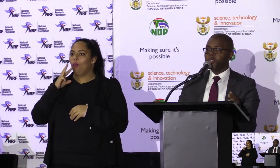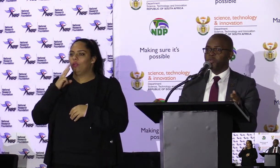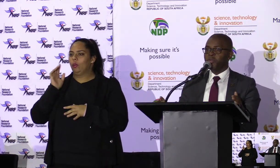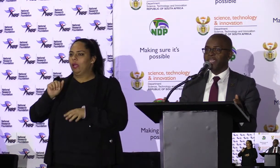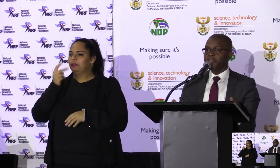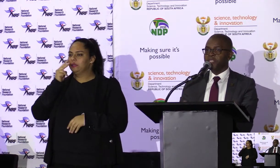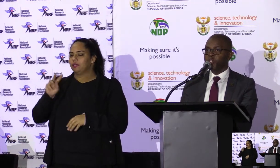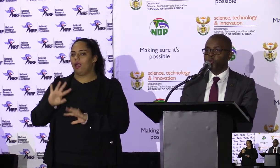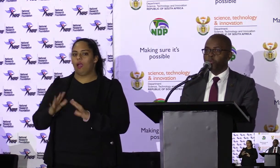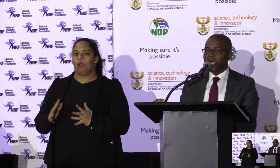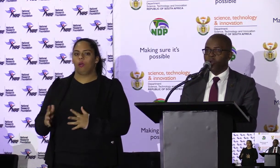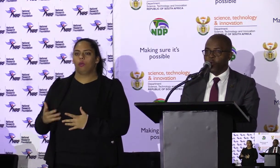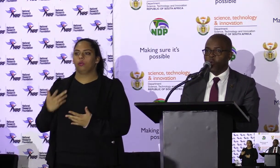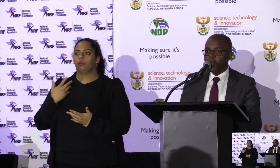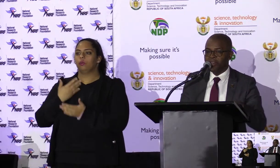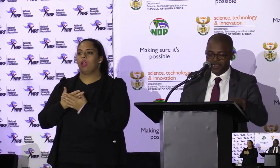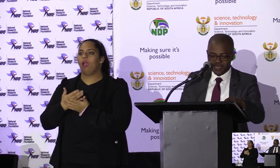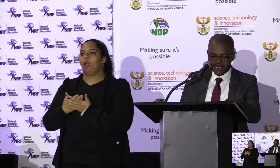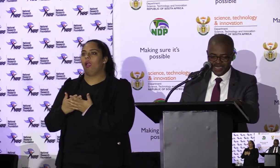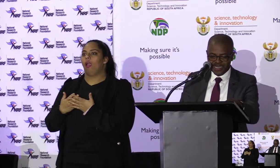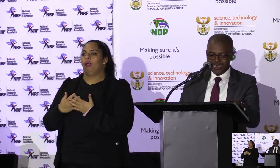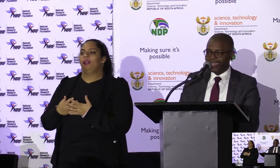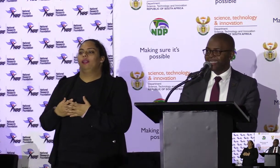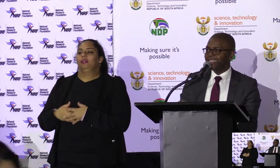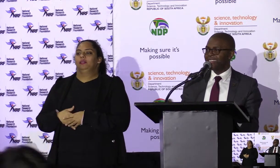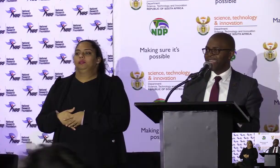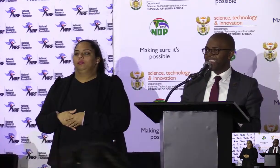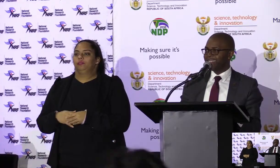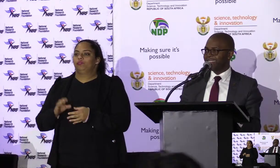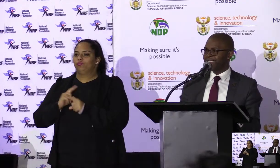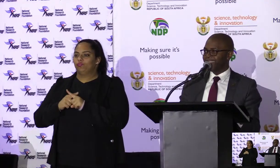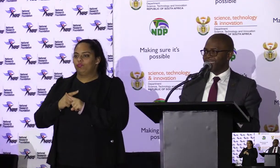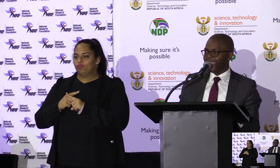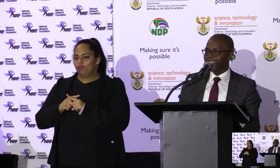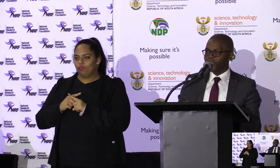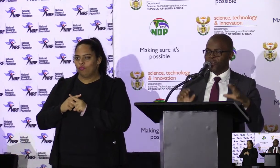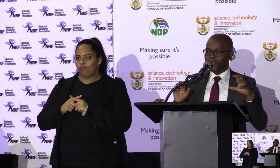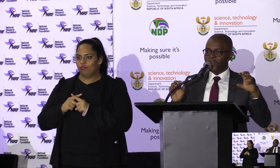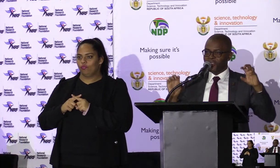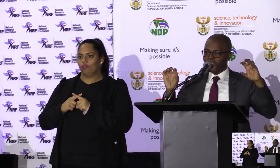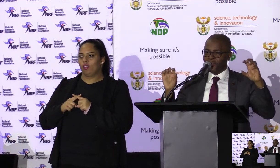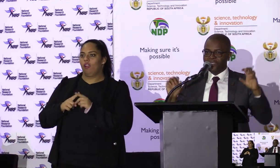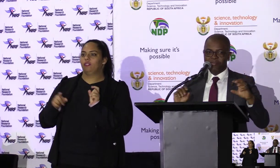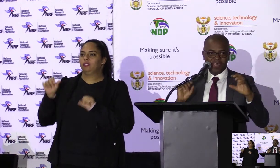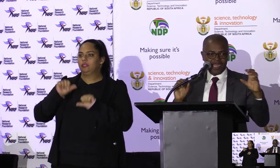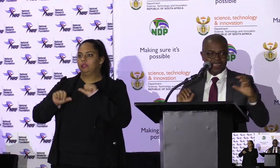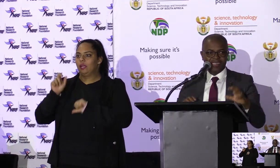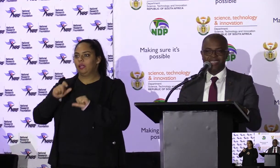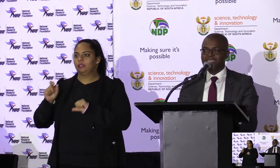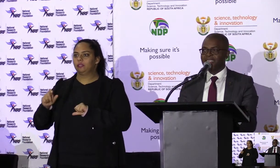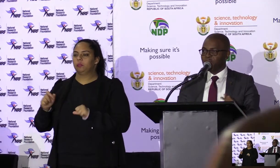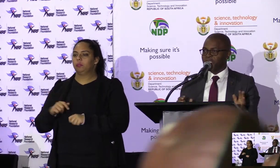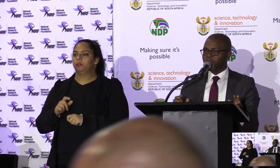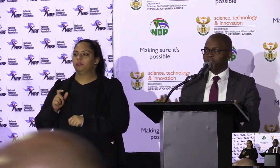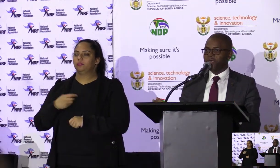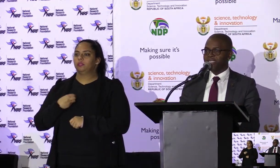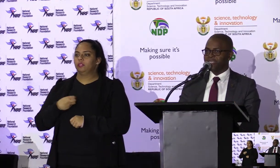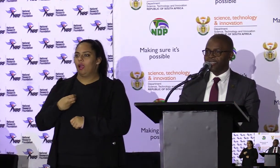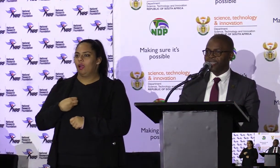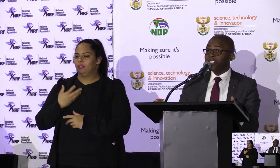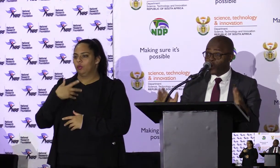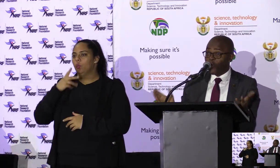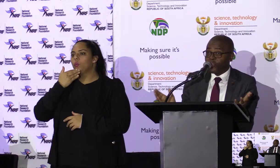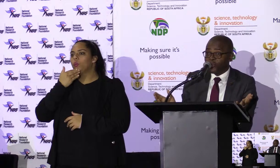see how you can be super cool as a scientist, right? So you also saw some young girls who are